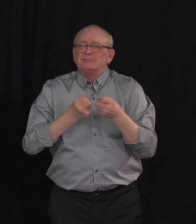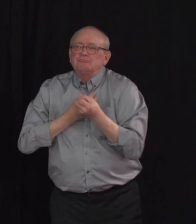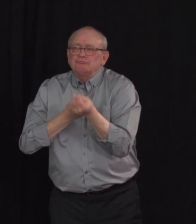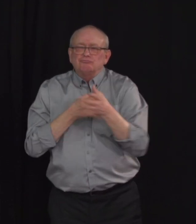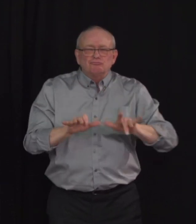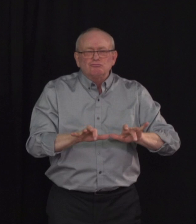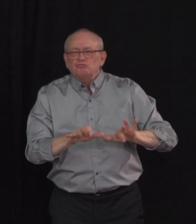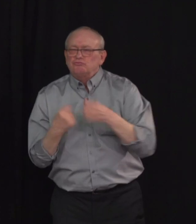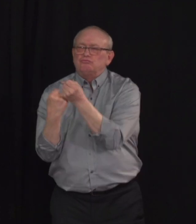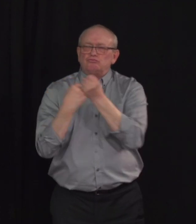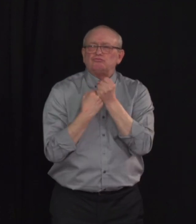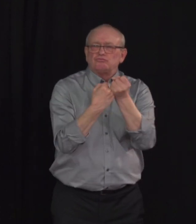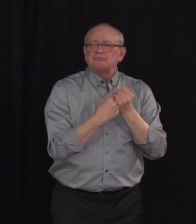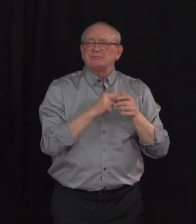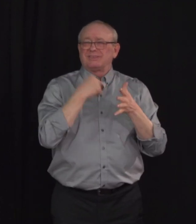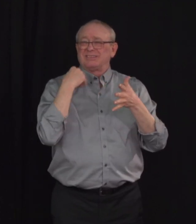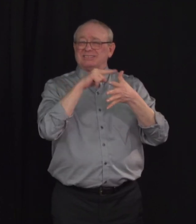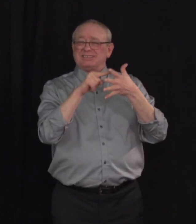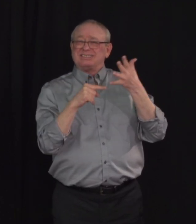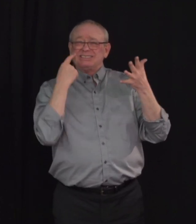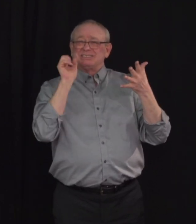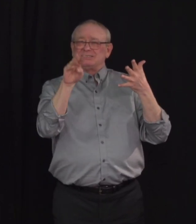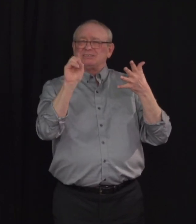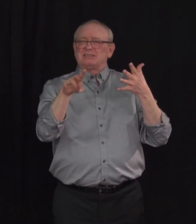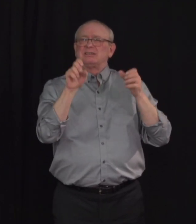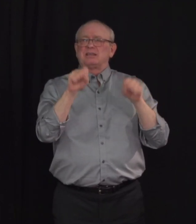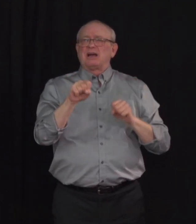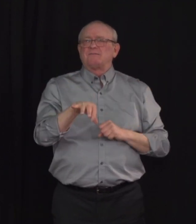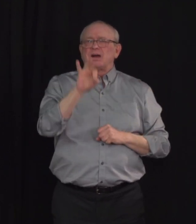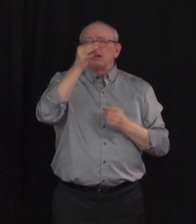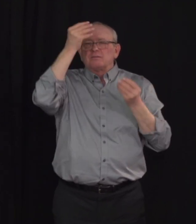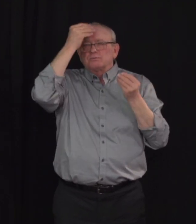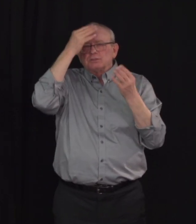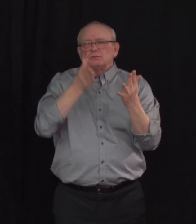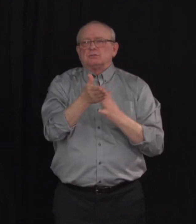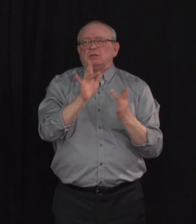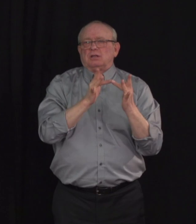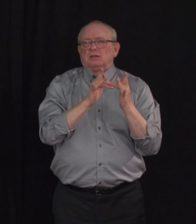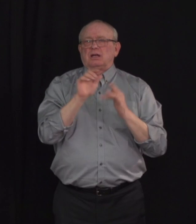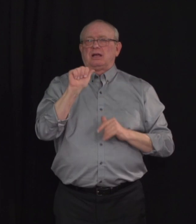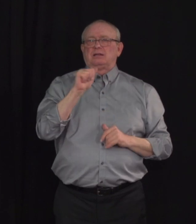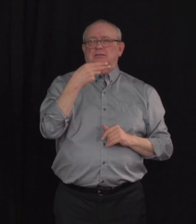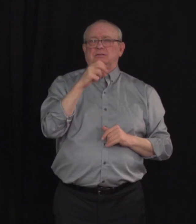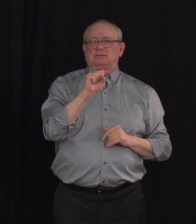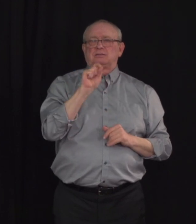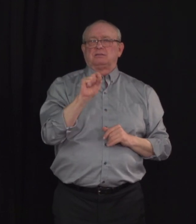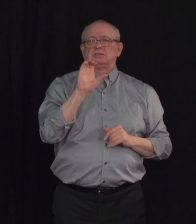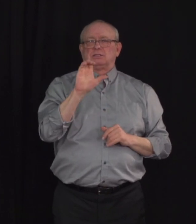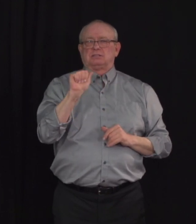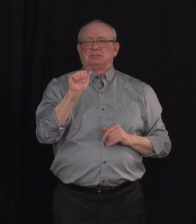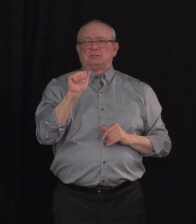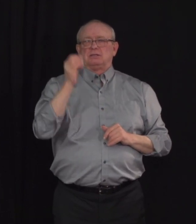ahs.ca/helpintoughtimes. During these tough times, it's especially important to stay connected with friends and family. This